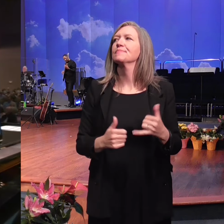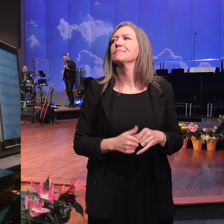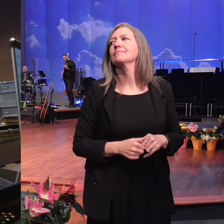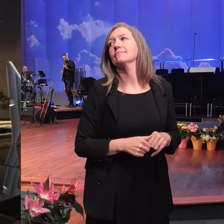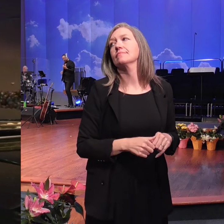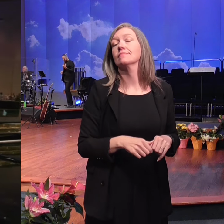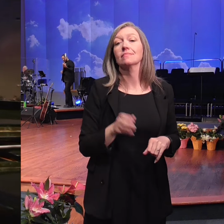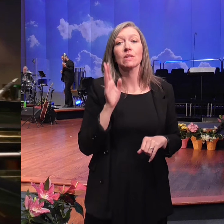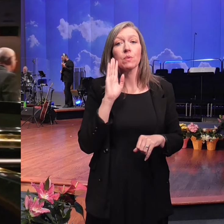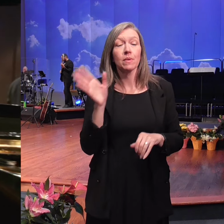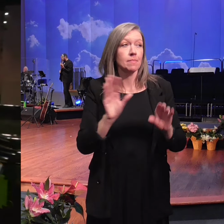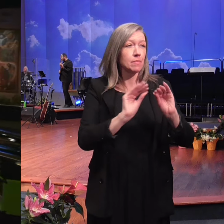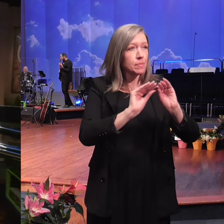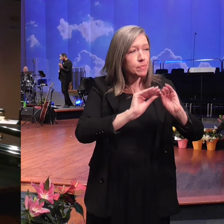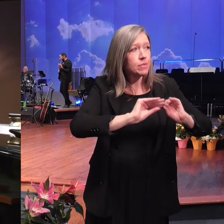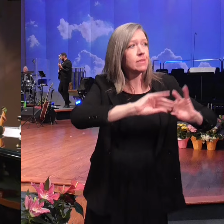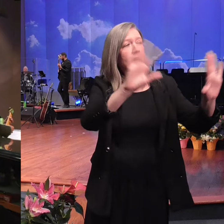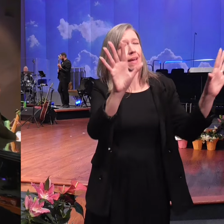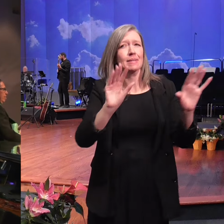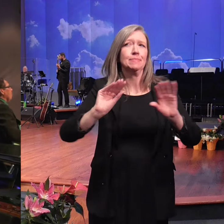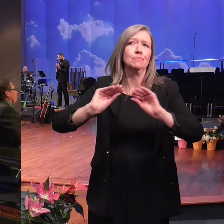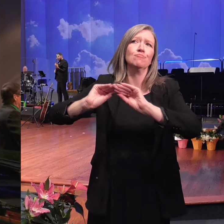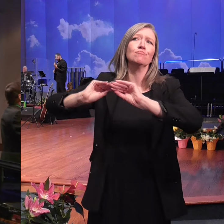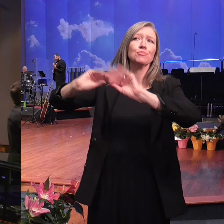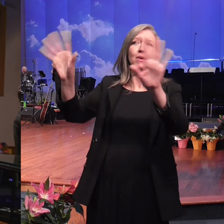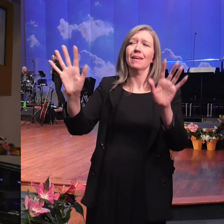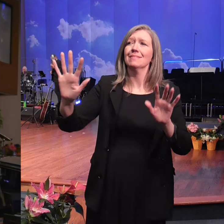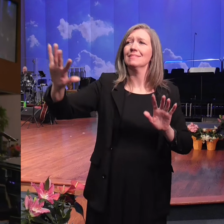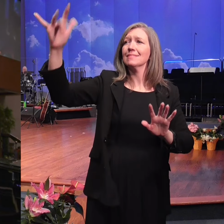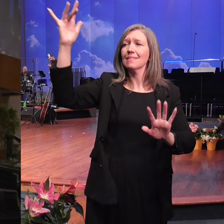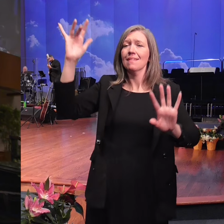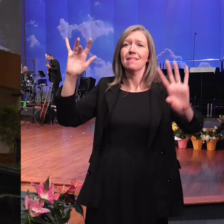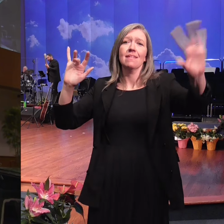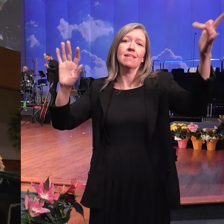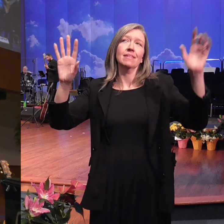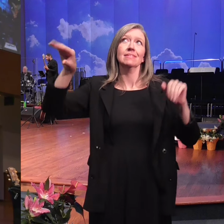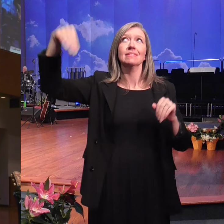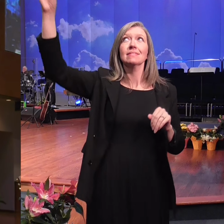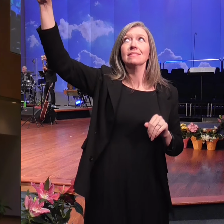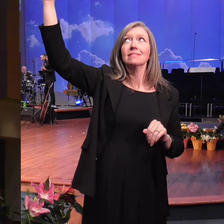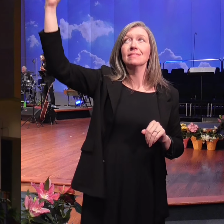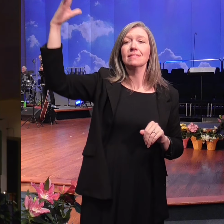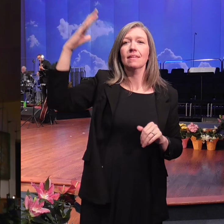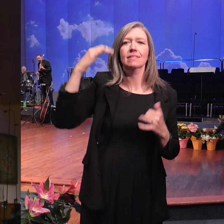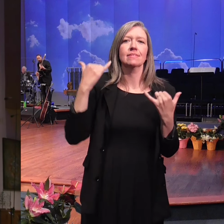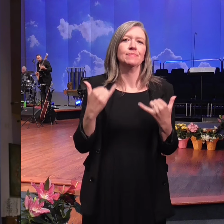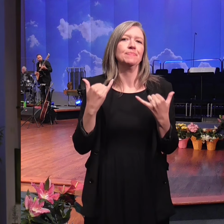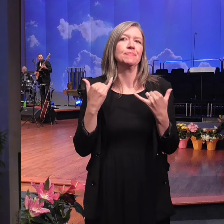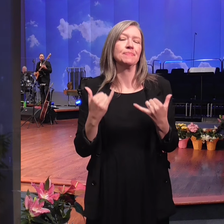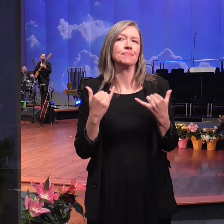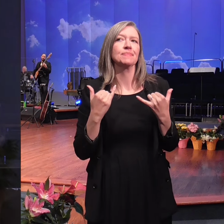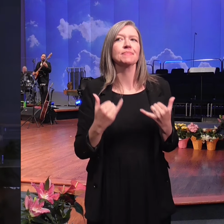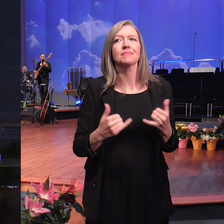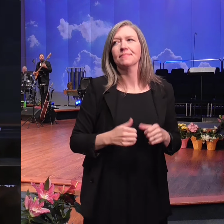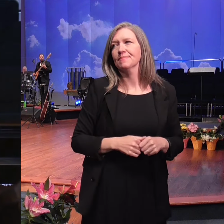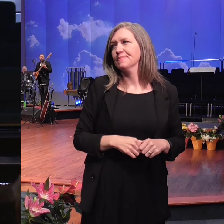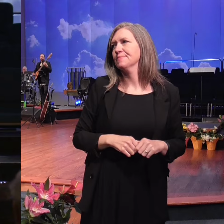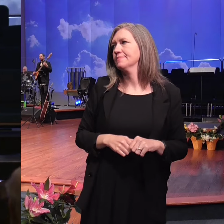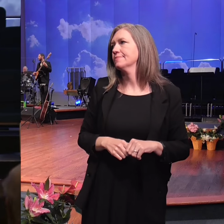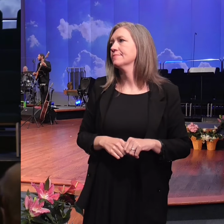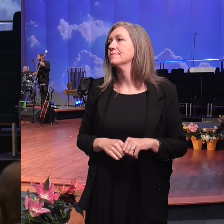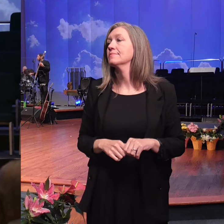It's gonna be a bright, bright, bright, bright sunshiny day.